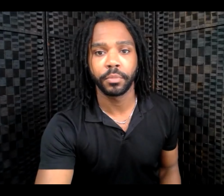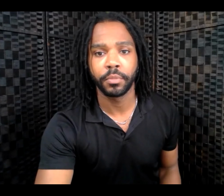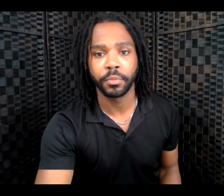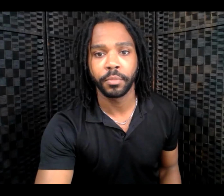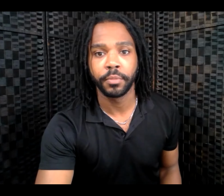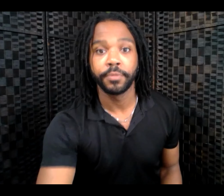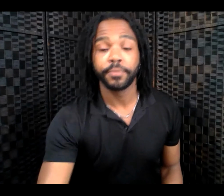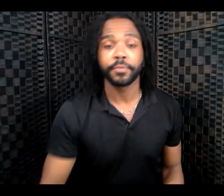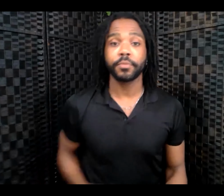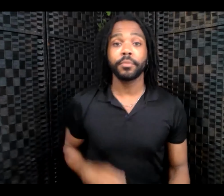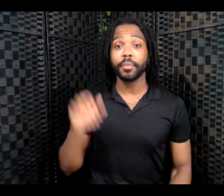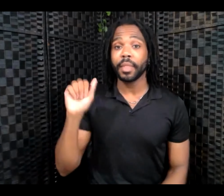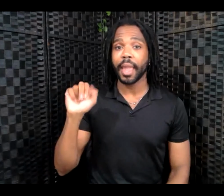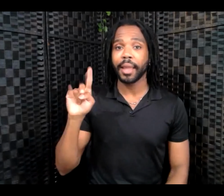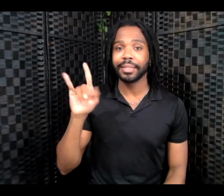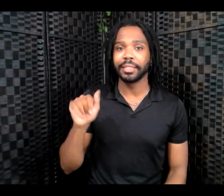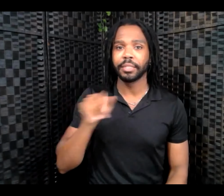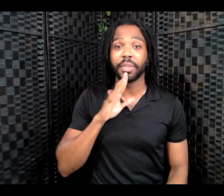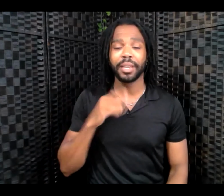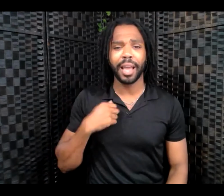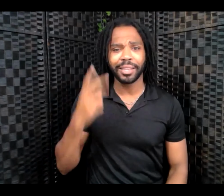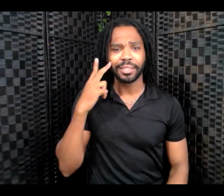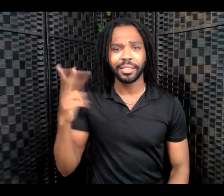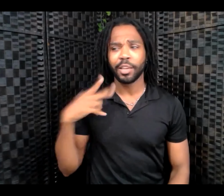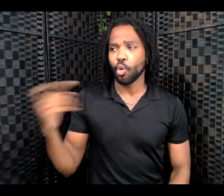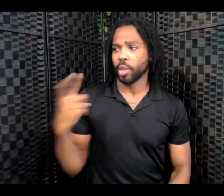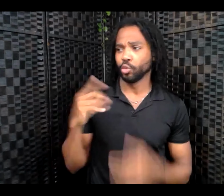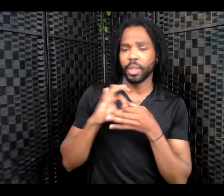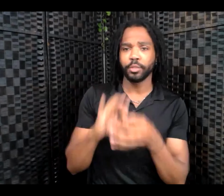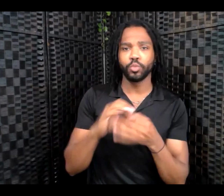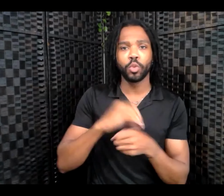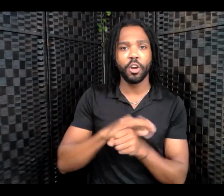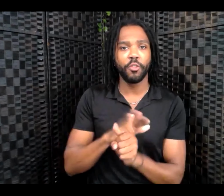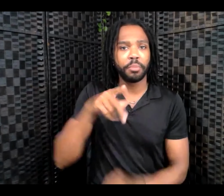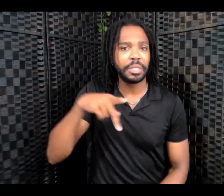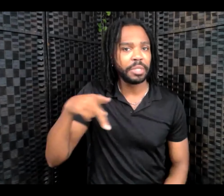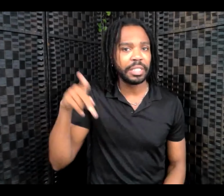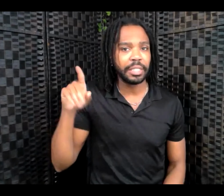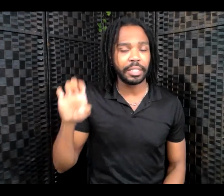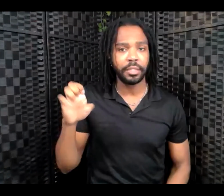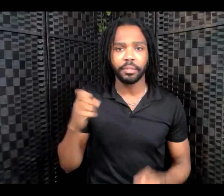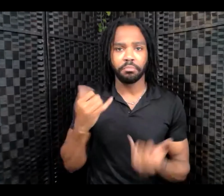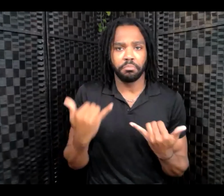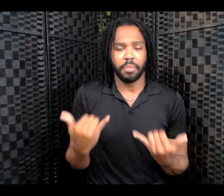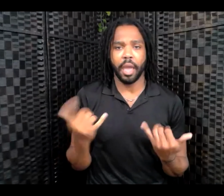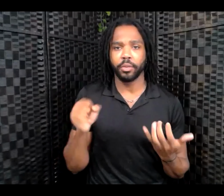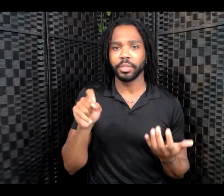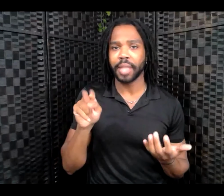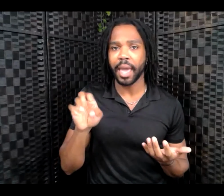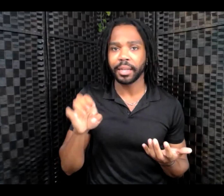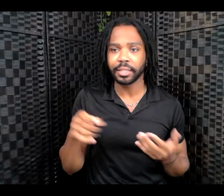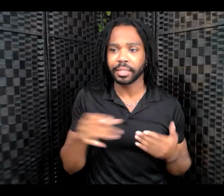I see a question in terms of COVID PPE. What is the status, guidance, process